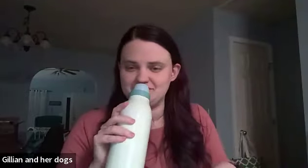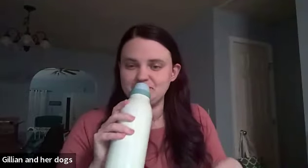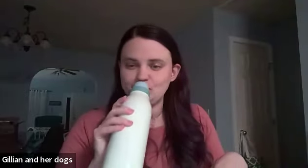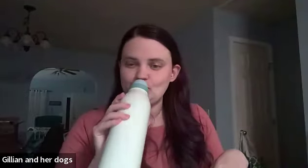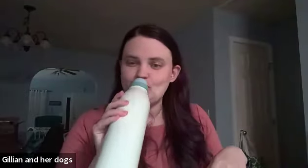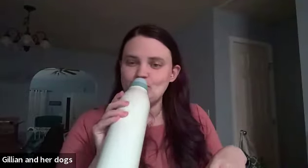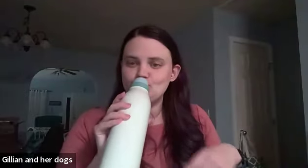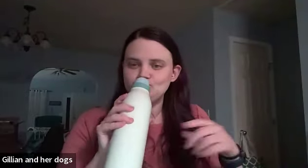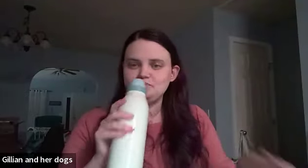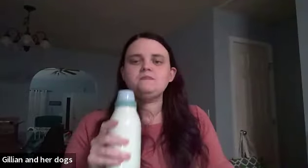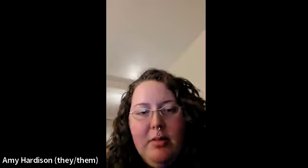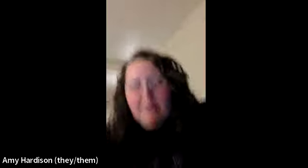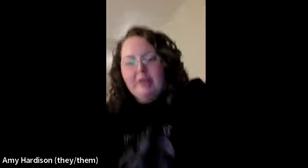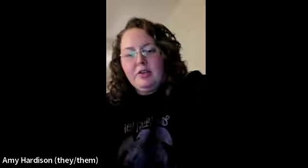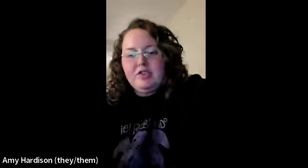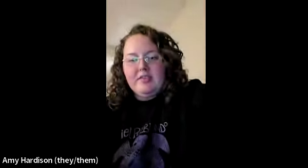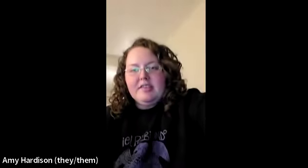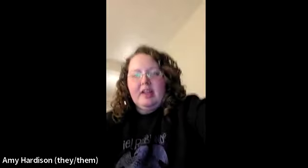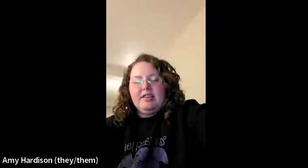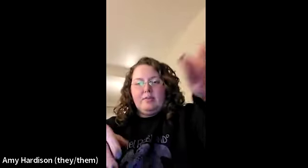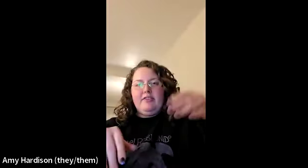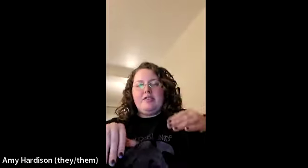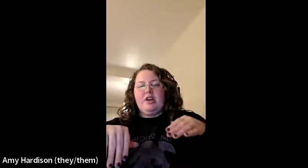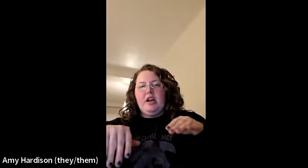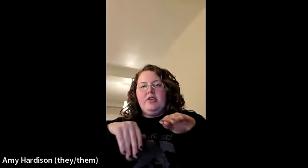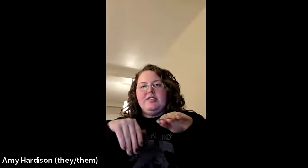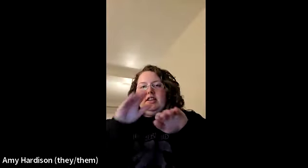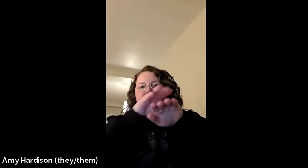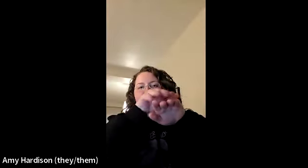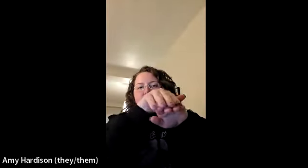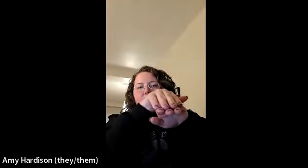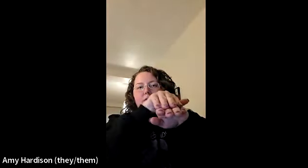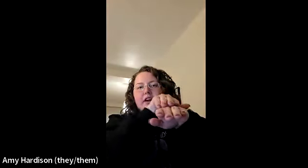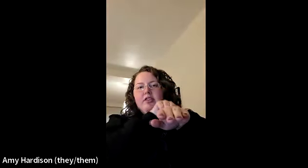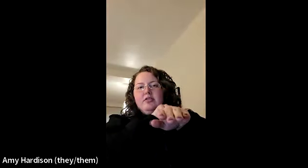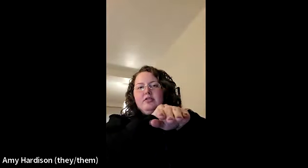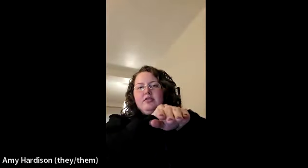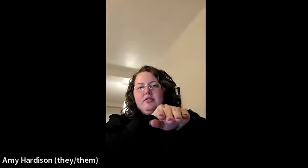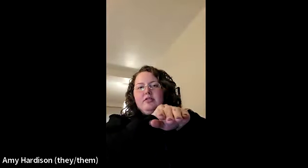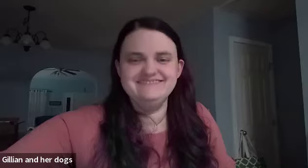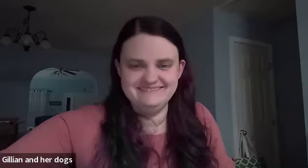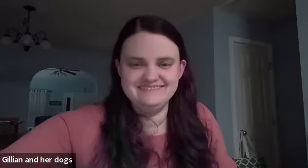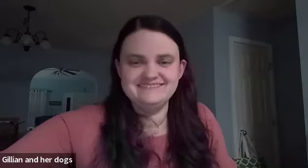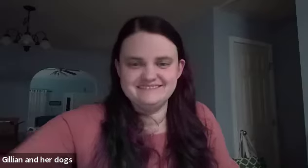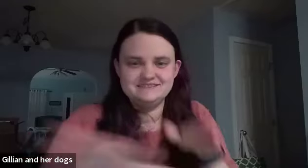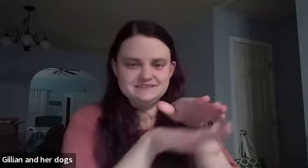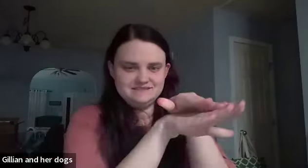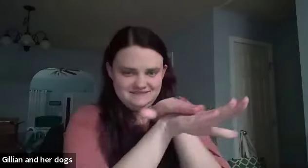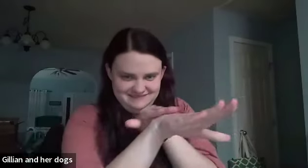of. I'm coming off mute just for a second because it'll be faster. And you said this is slow down. Yes. Yes. Okay,